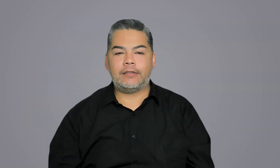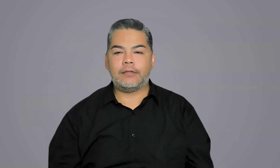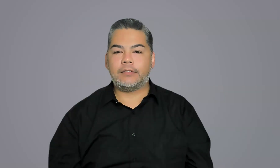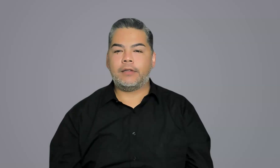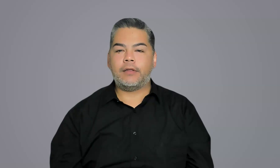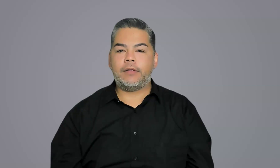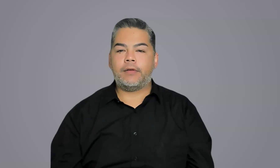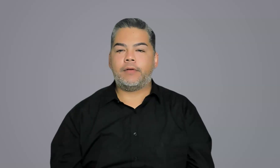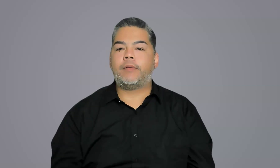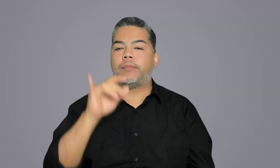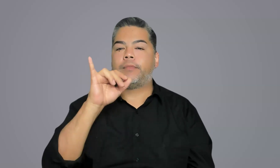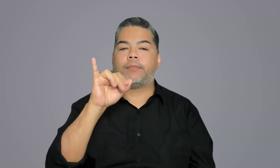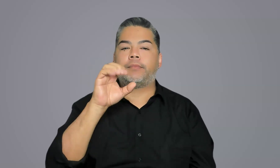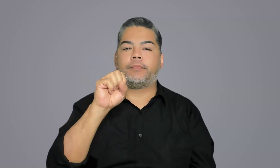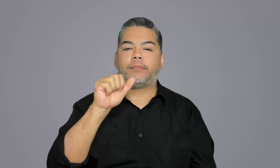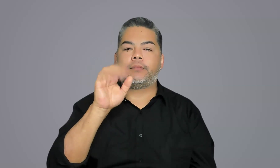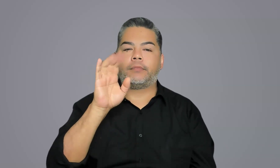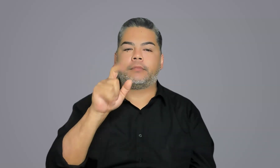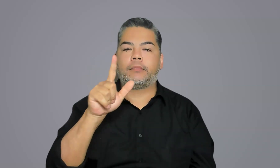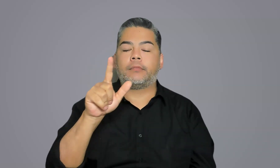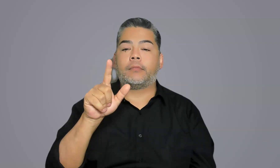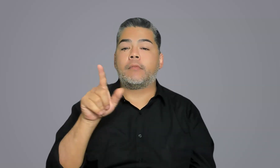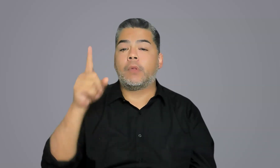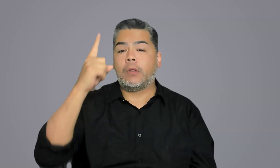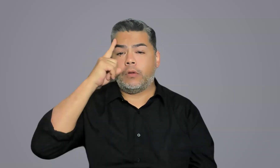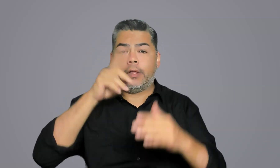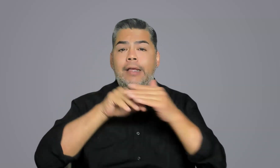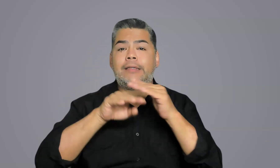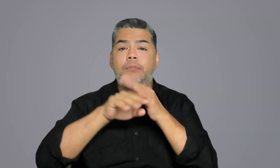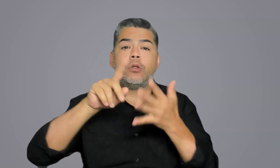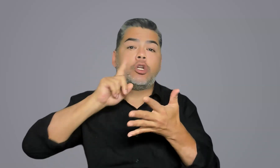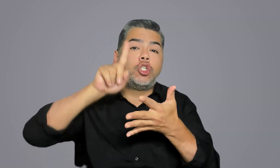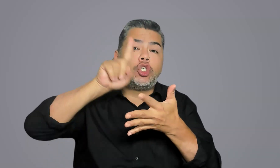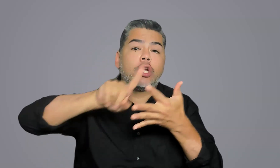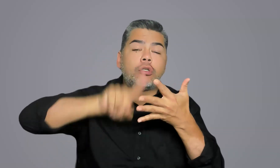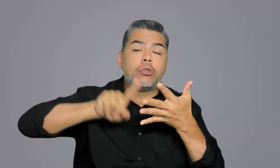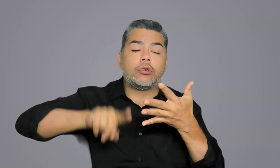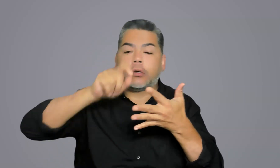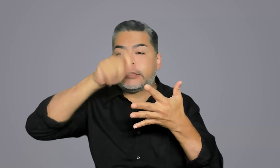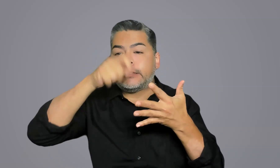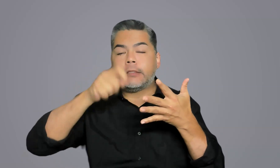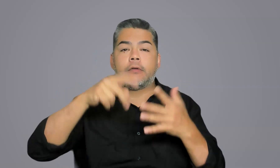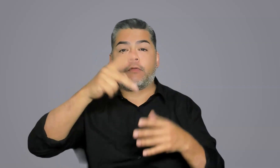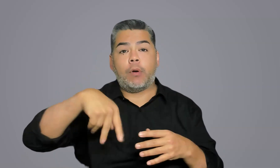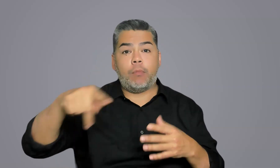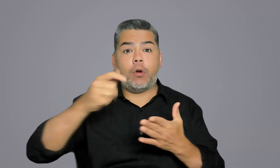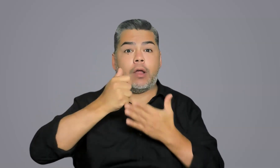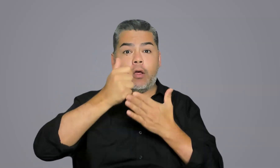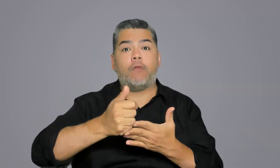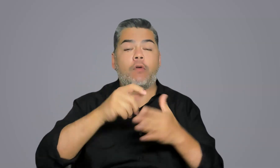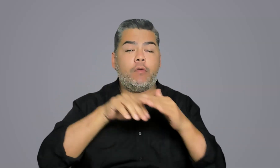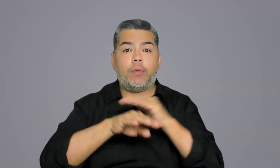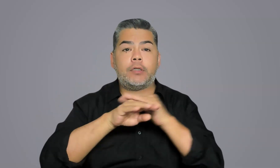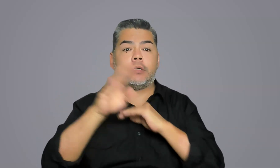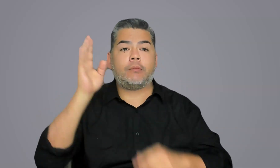from Isabel, do you think that the accessibility checker of PowerPoint is helpful for making an accessible